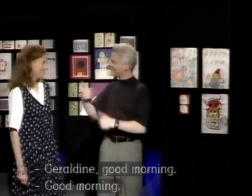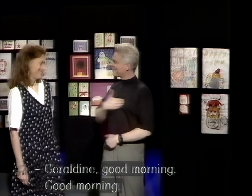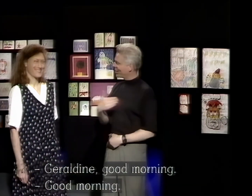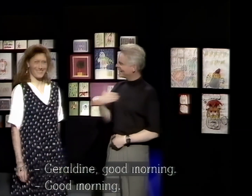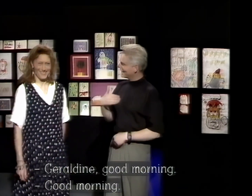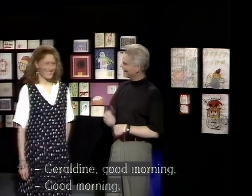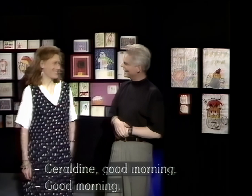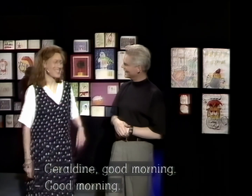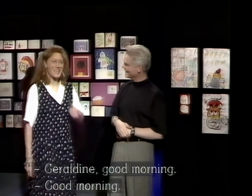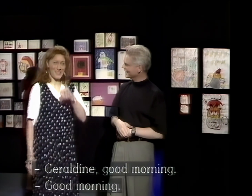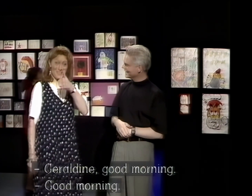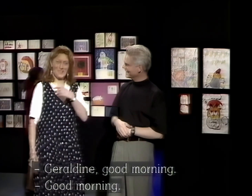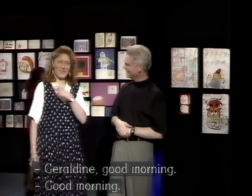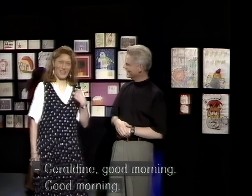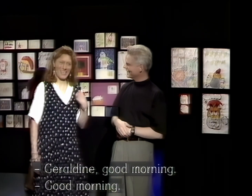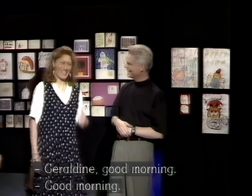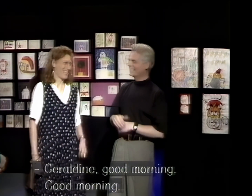Geraldine, good morning. Good morning.